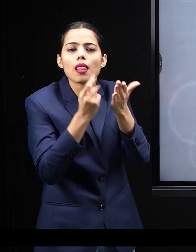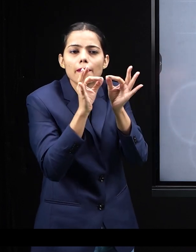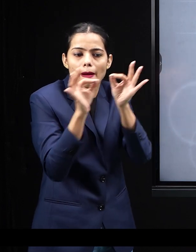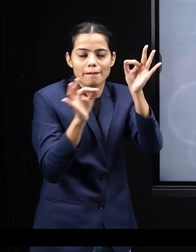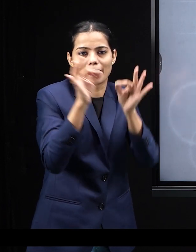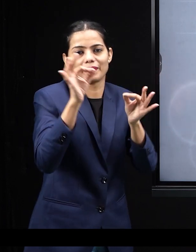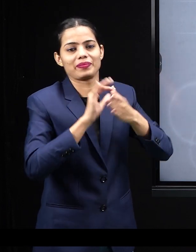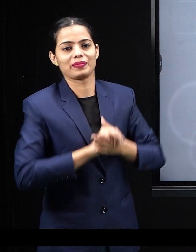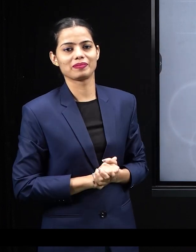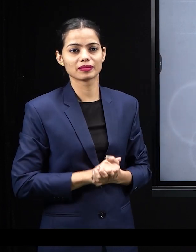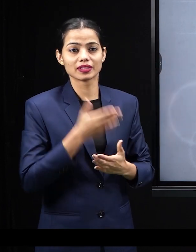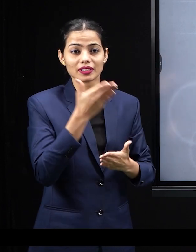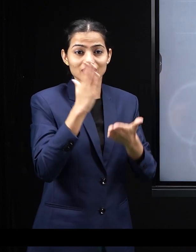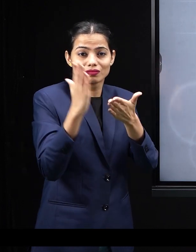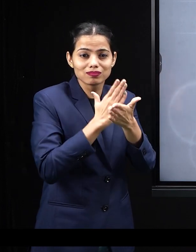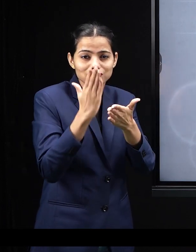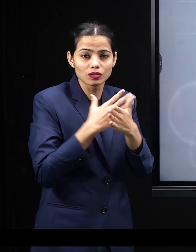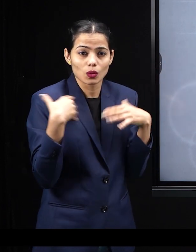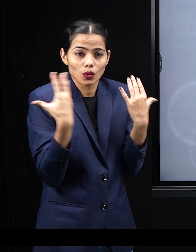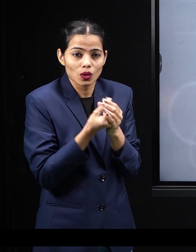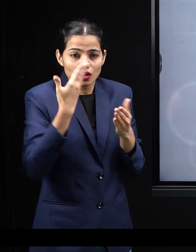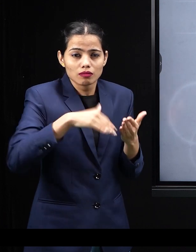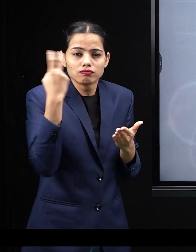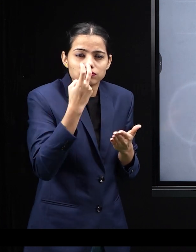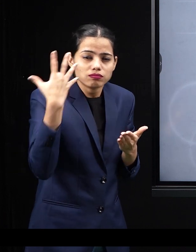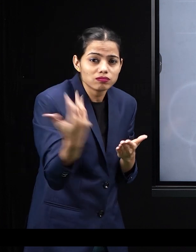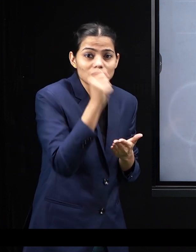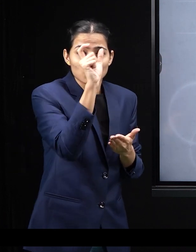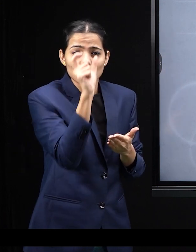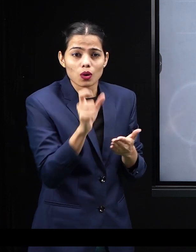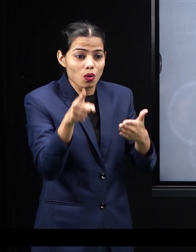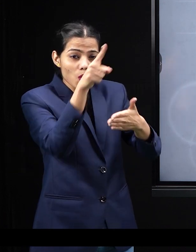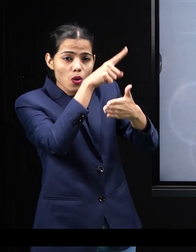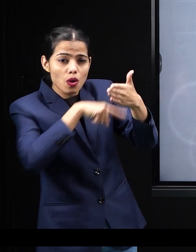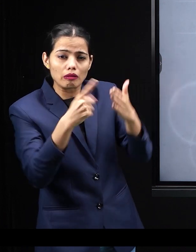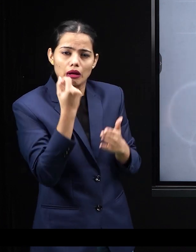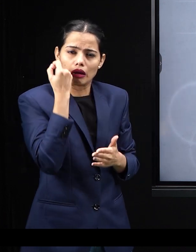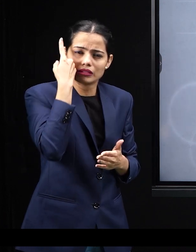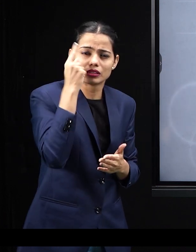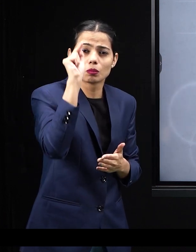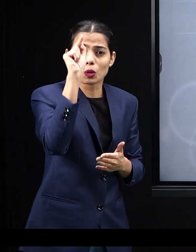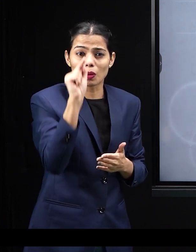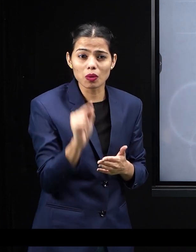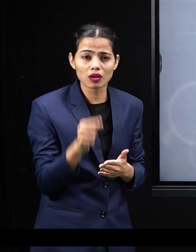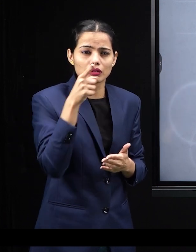circle. In this lesson, we will explore the world of circles, understand